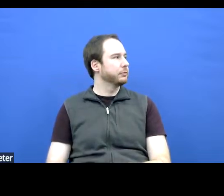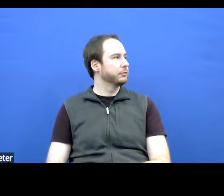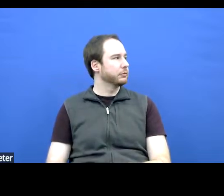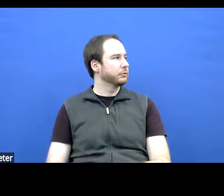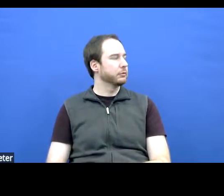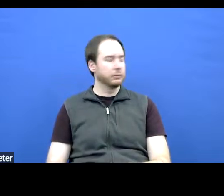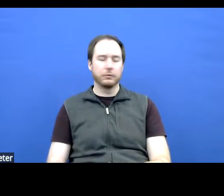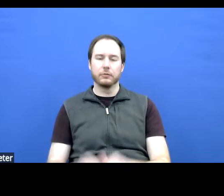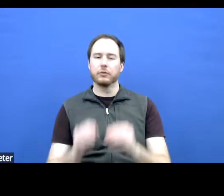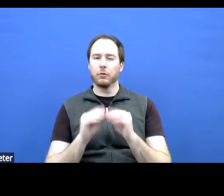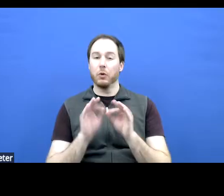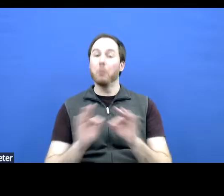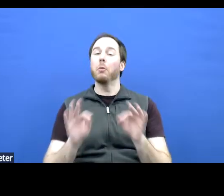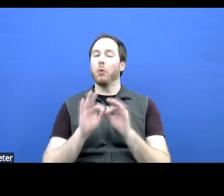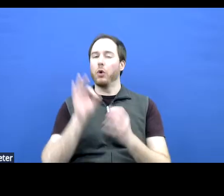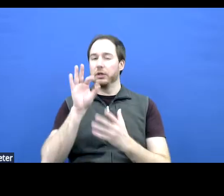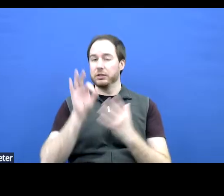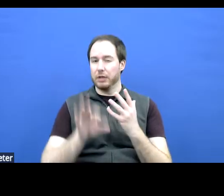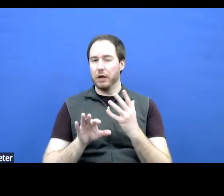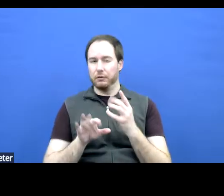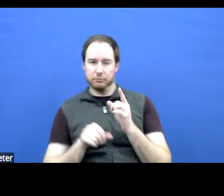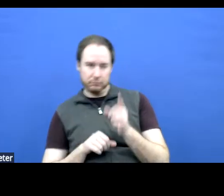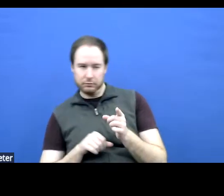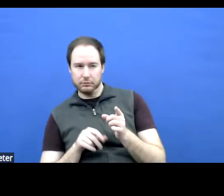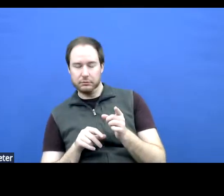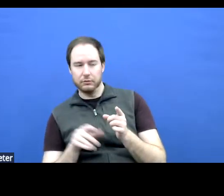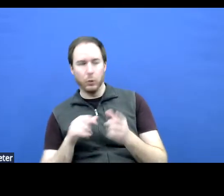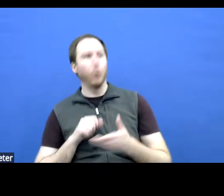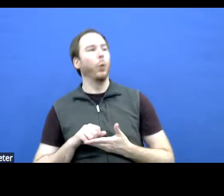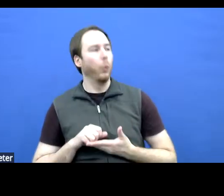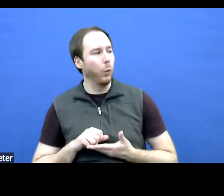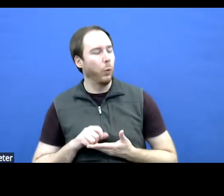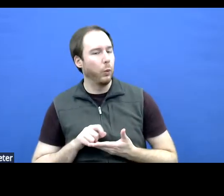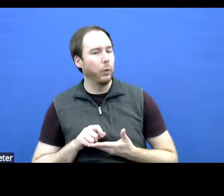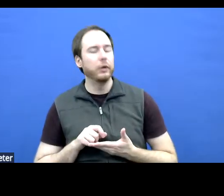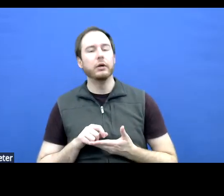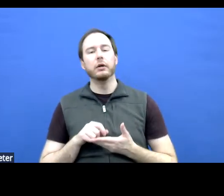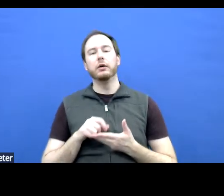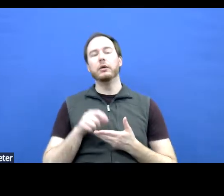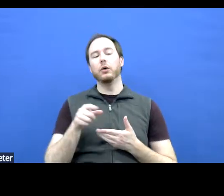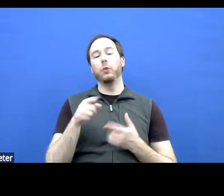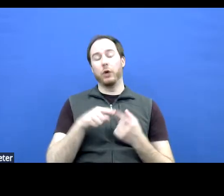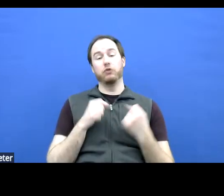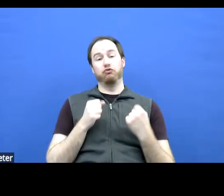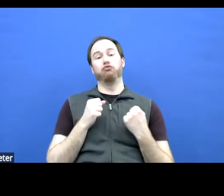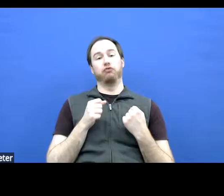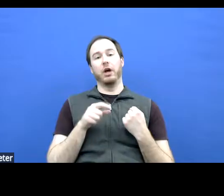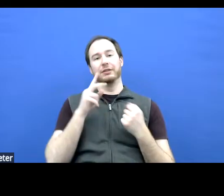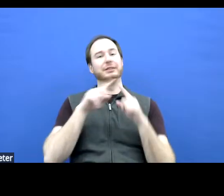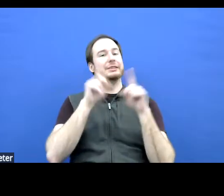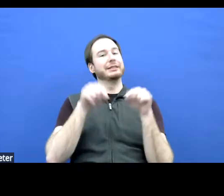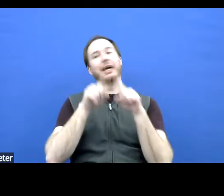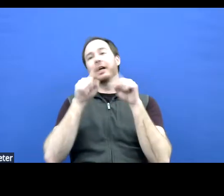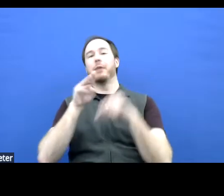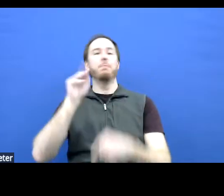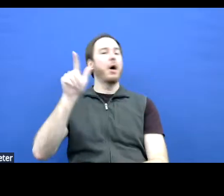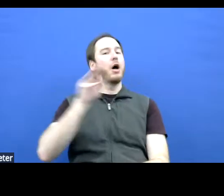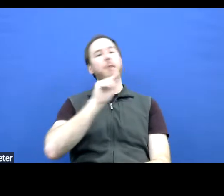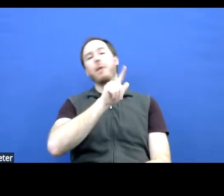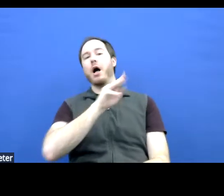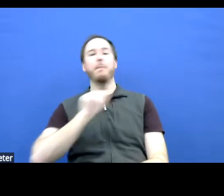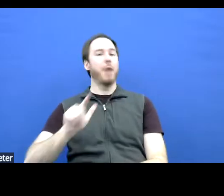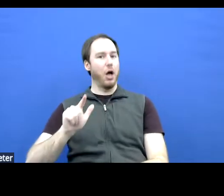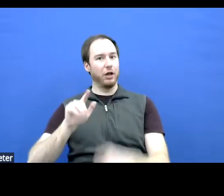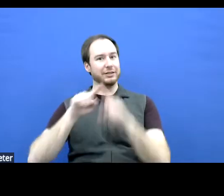Some more important stuff, joking. There's all over as you drive up the road, you see signs for the mall.